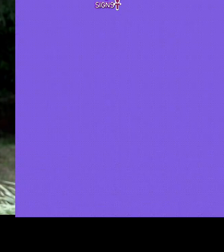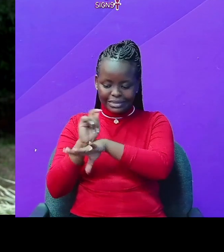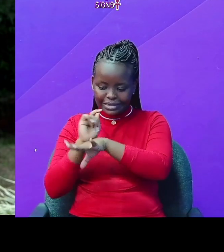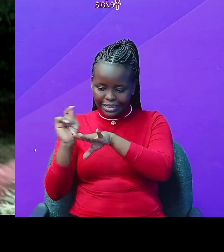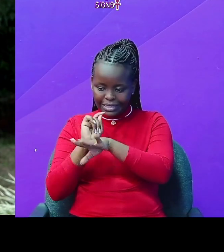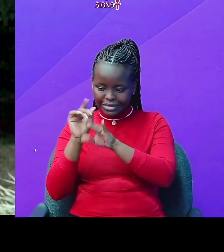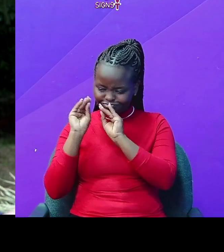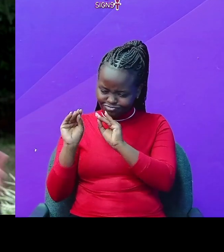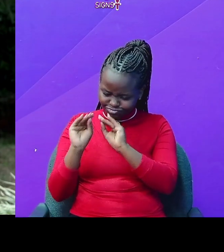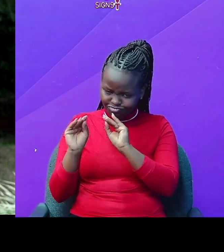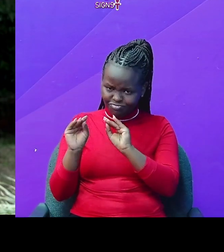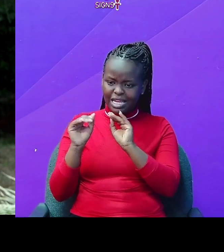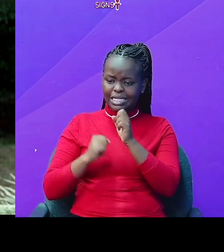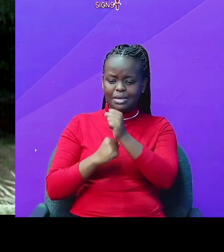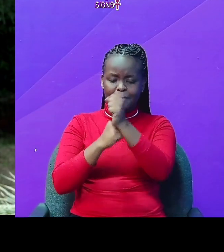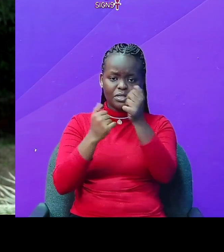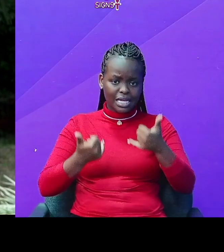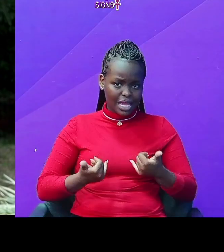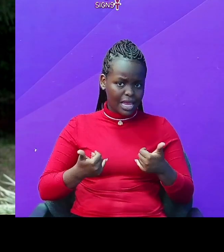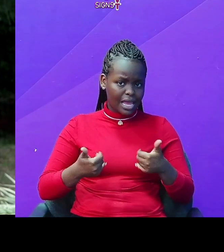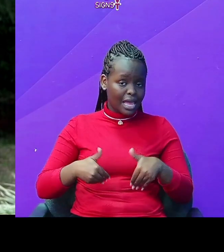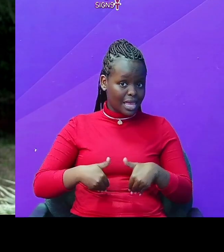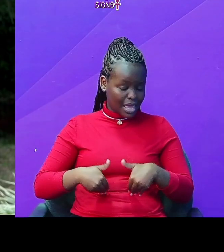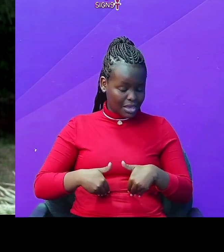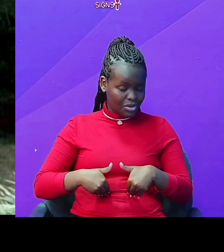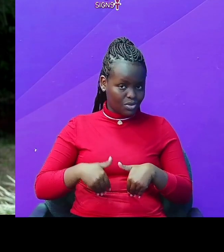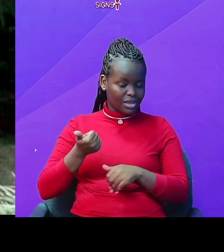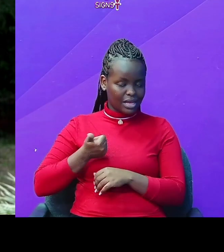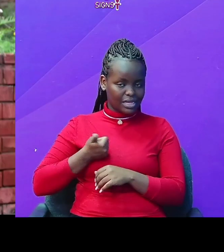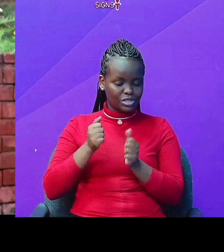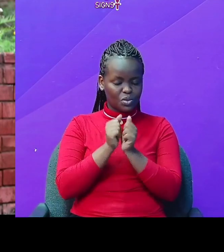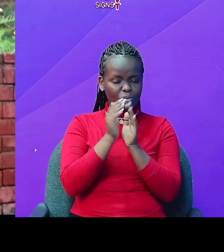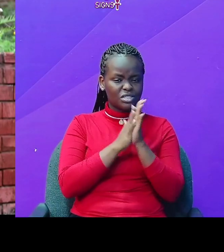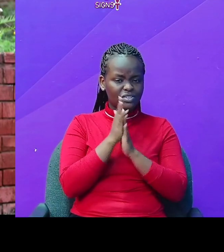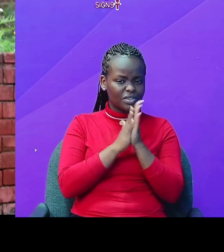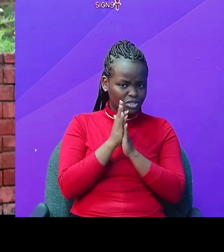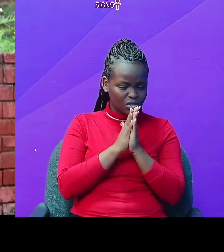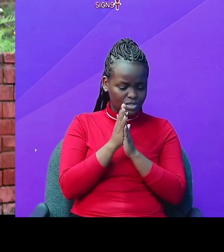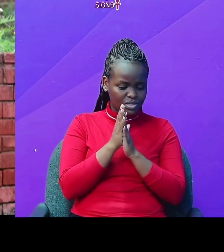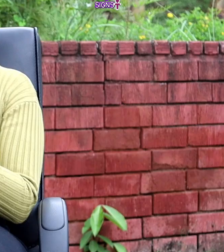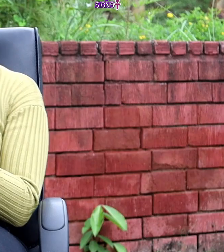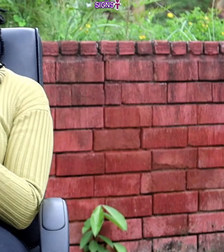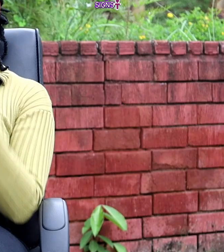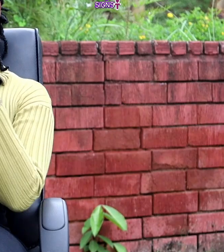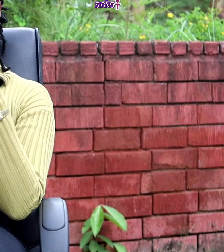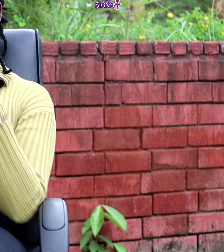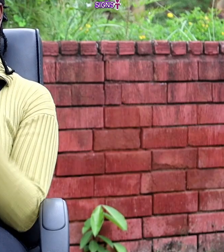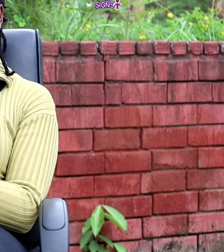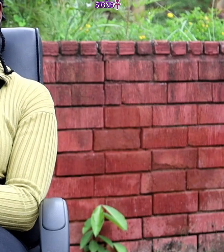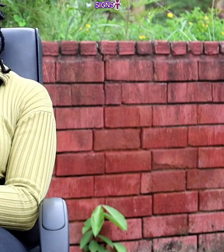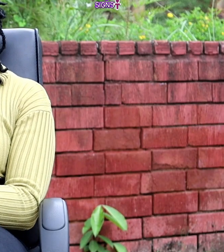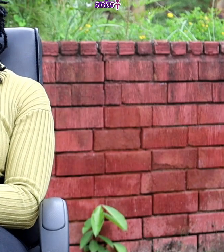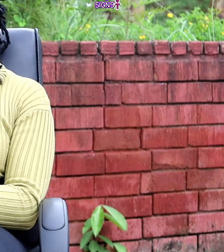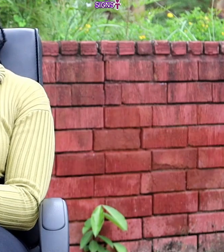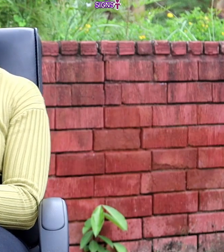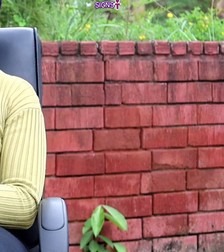young girls, particularly those with the motivation. I love how you have said that you have seen